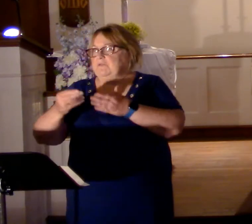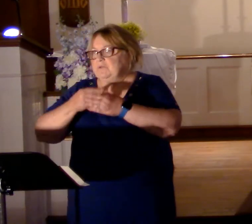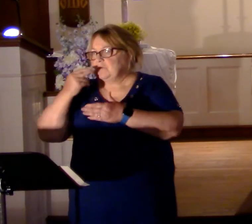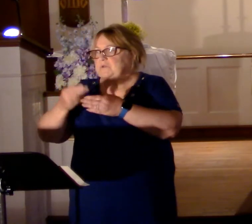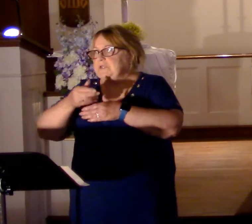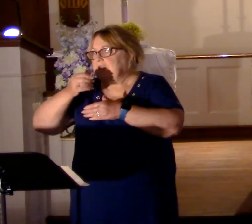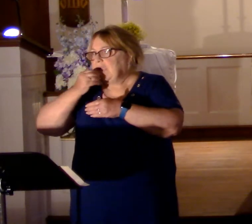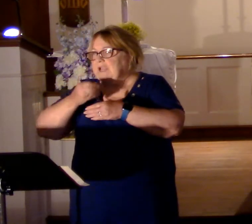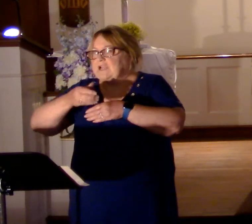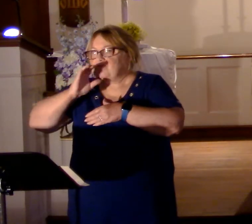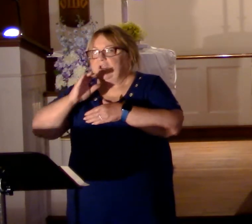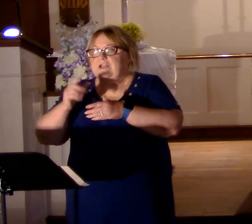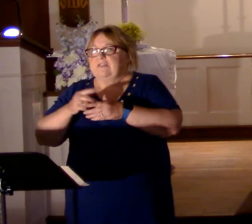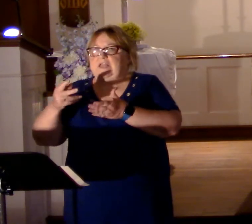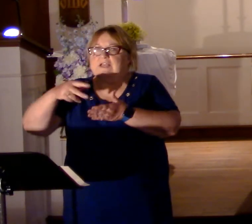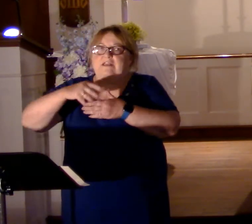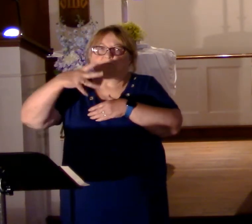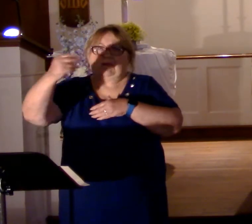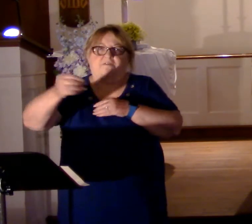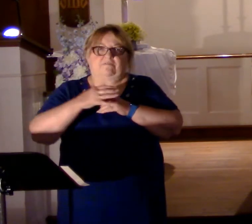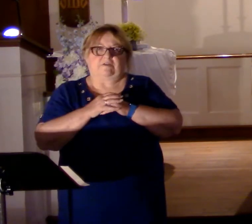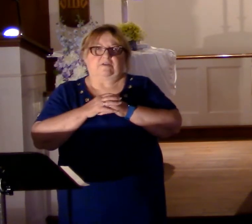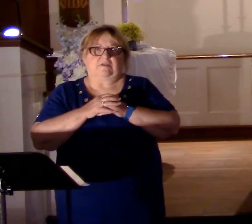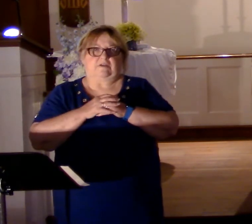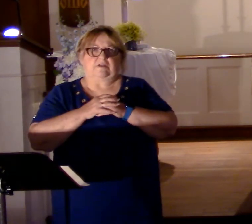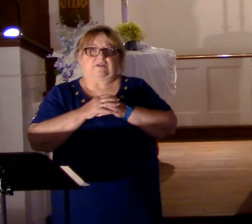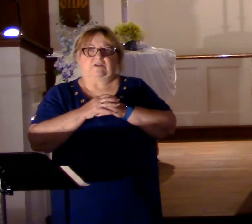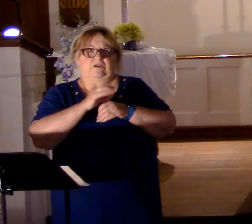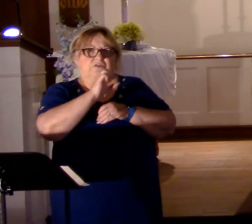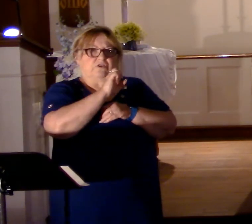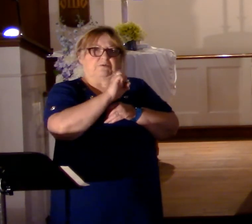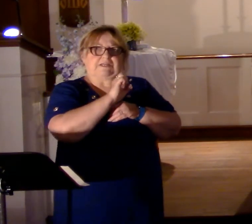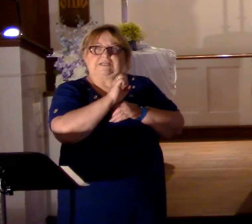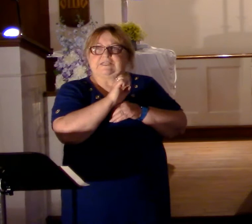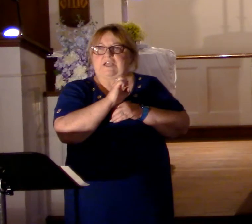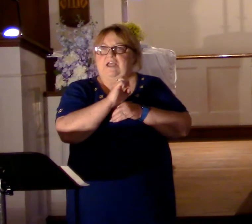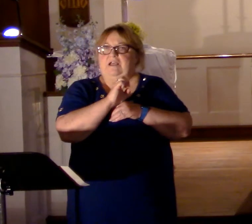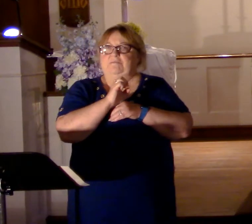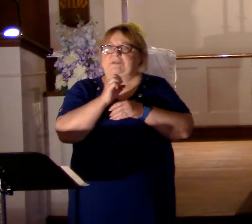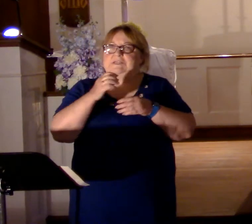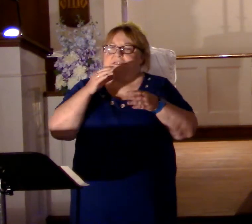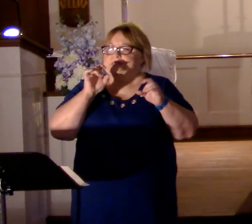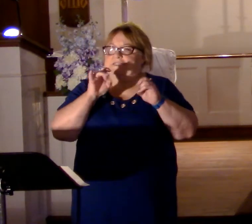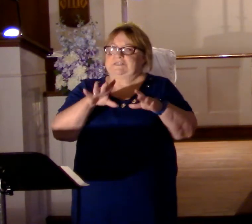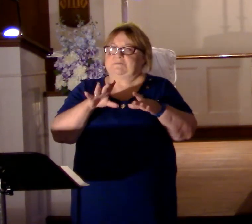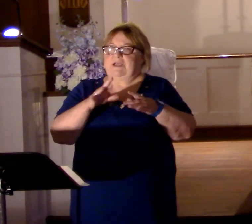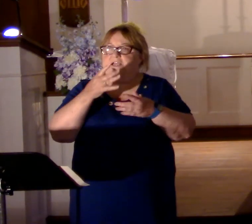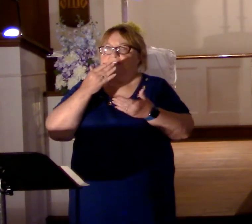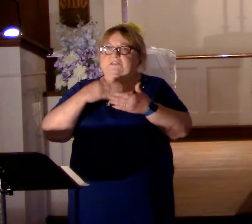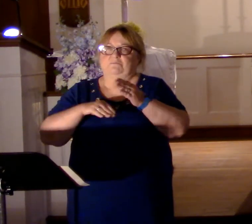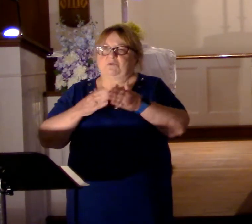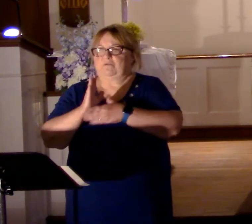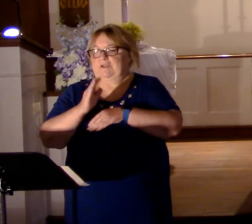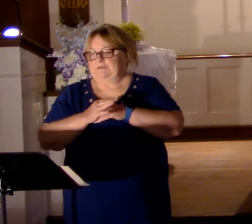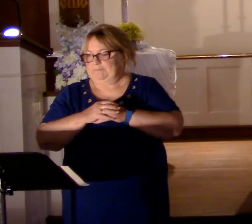and drank and then got up and left. So Esau despised the birthright.